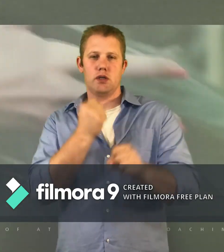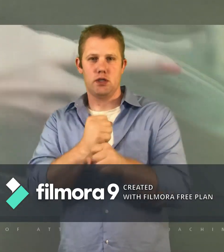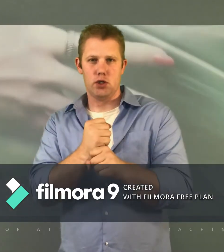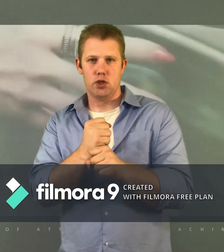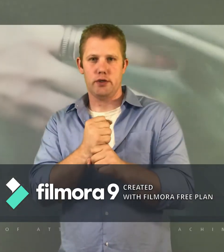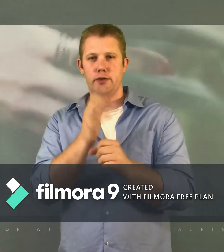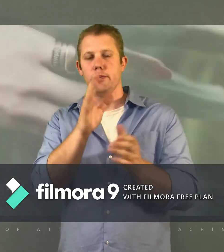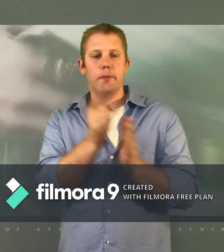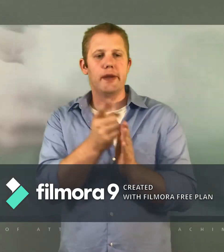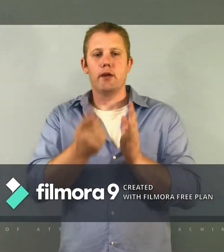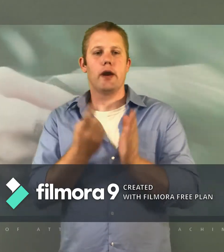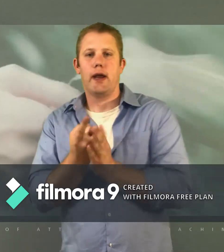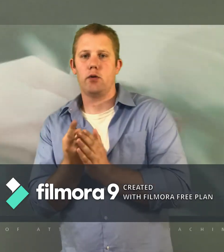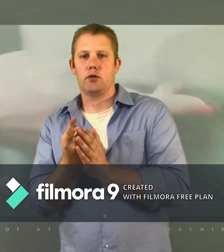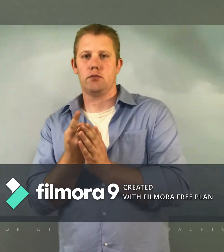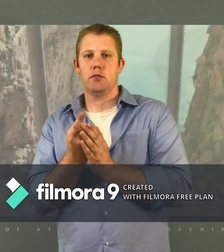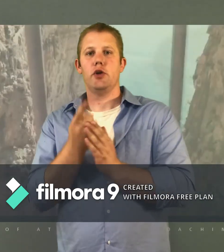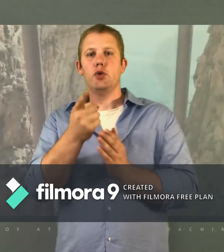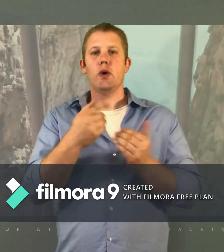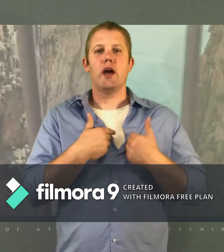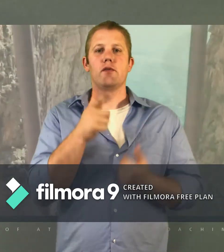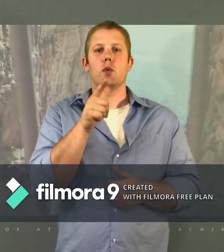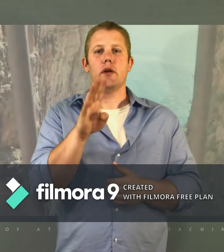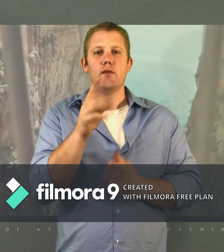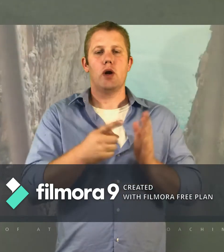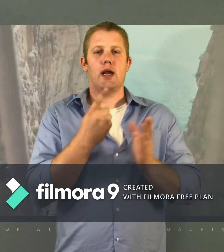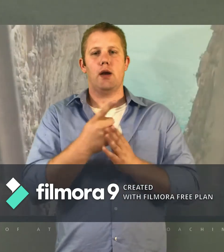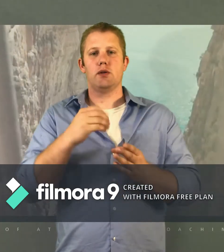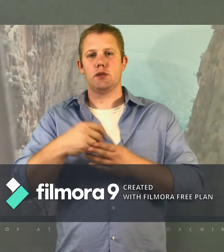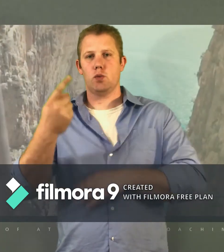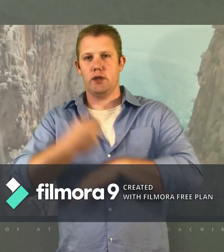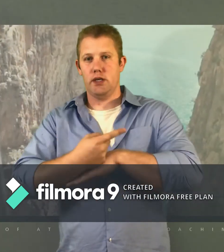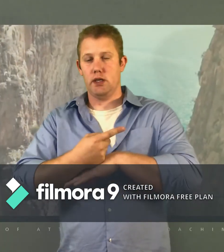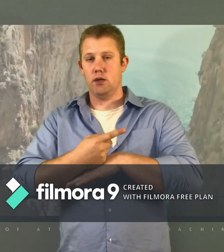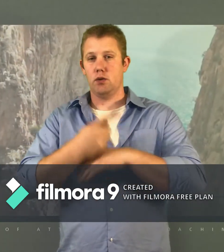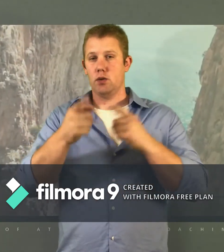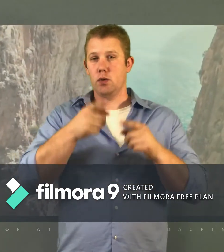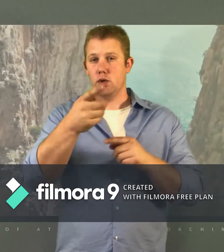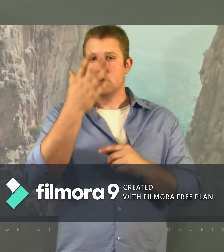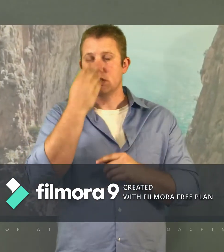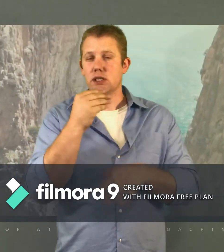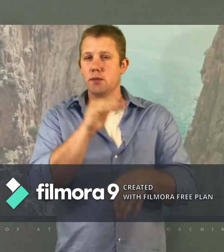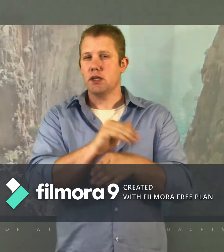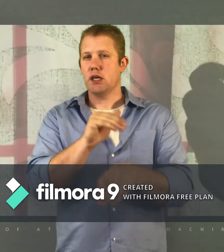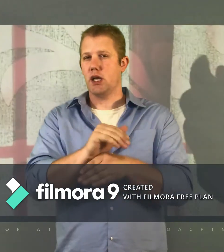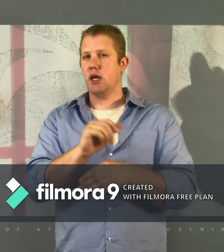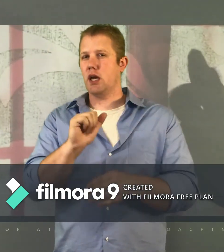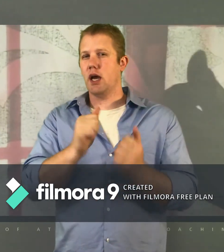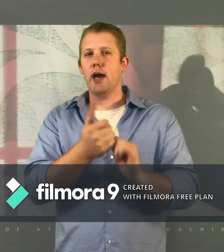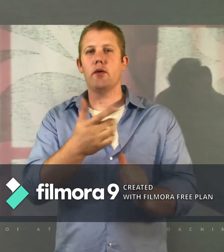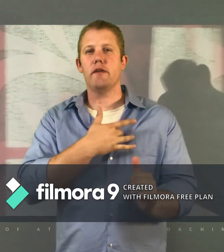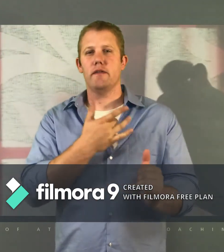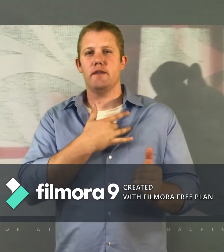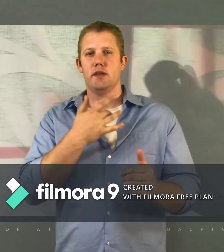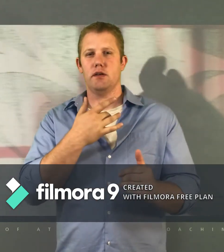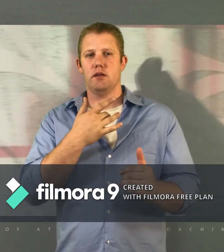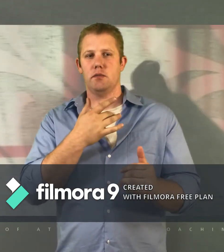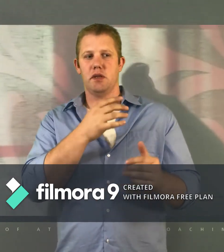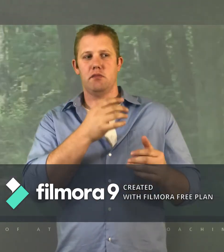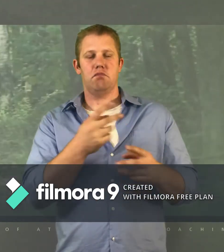your week, your month, your year, your minute, your hour. You got 24 hours in a day. When you go to sleep at night, how